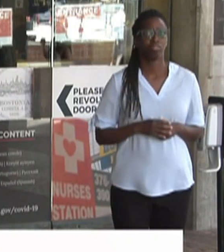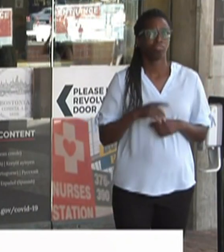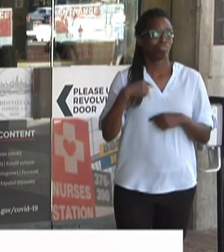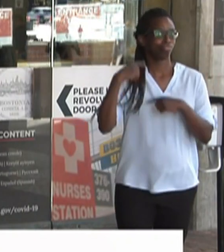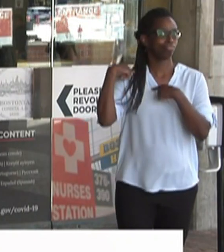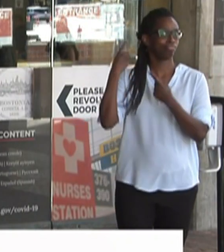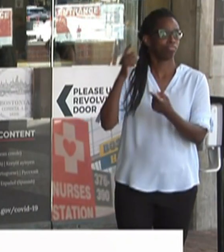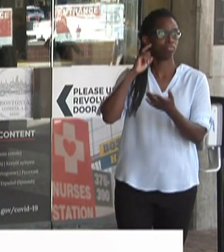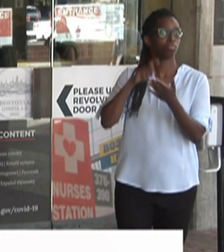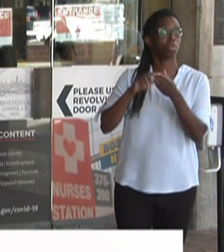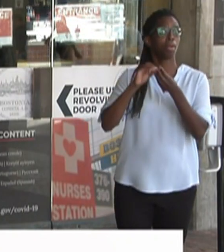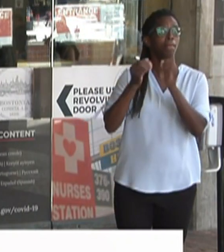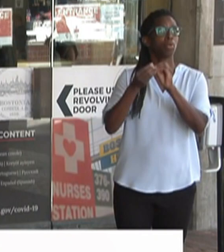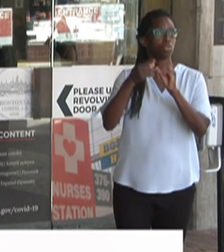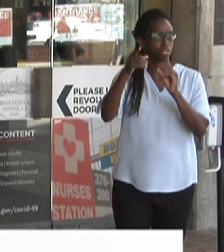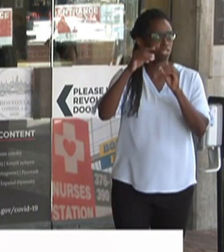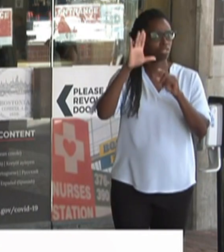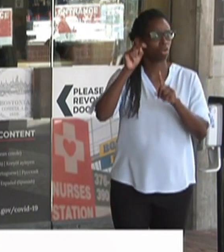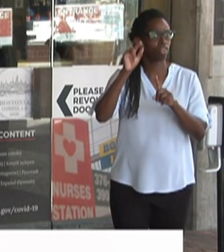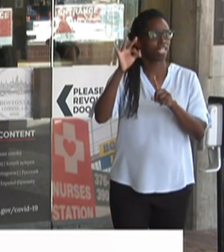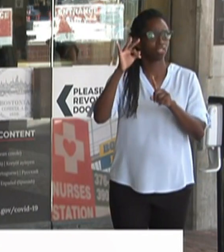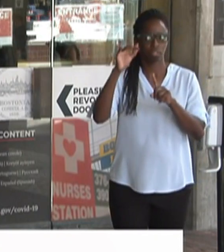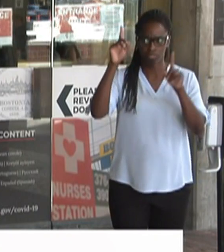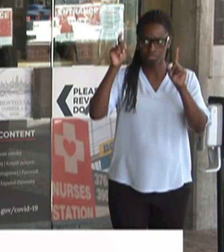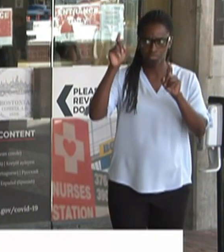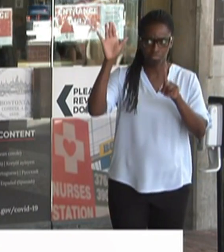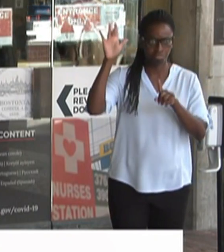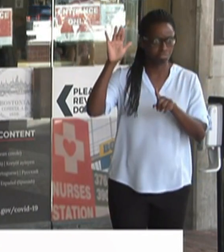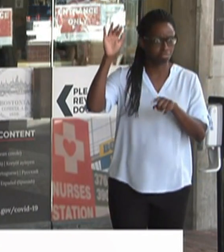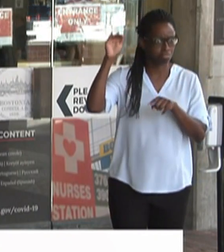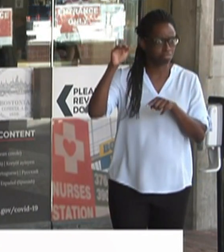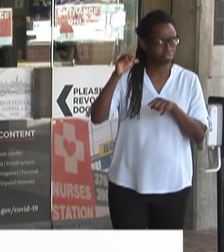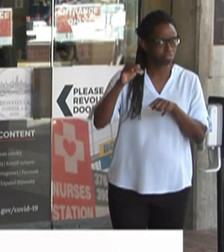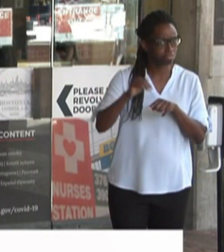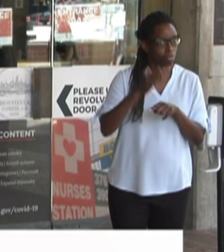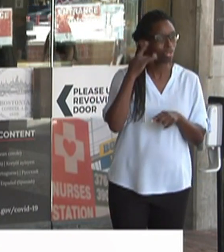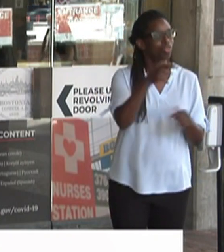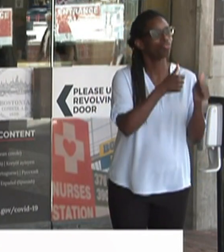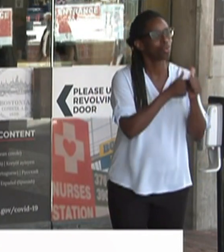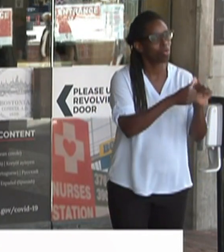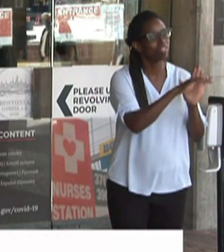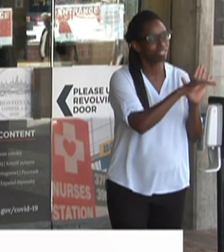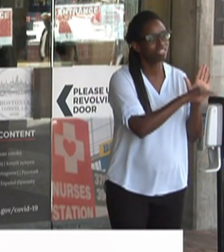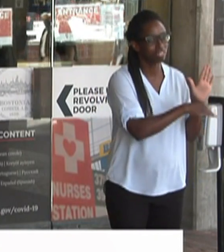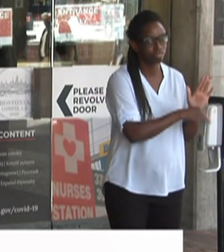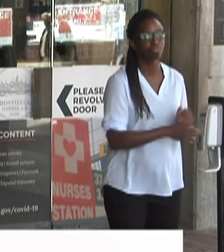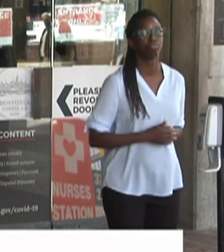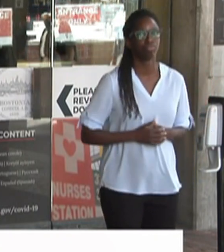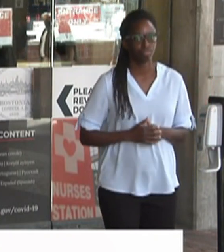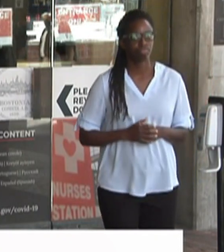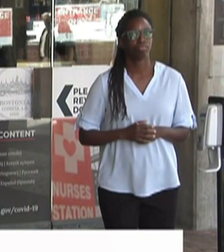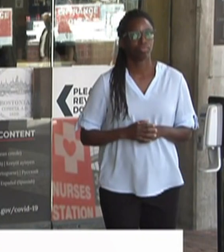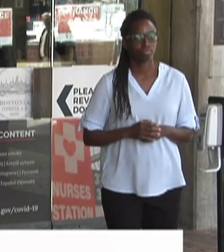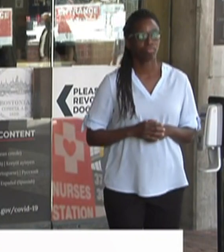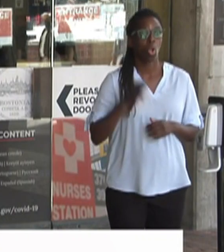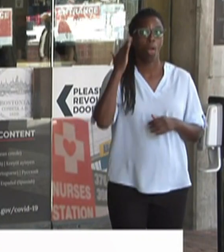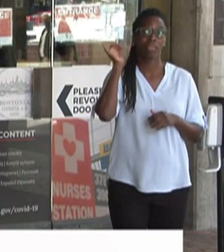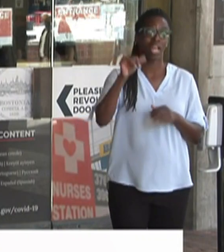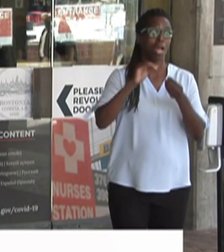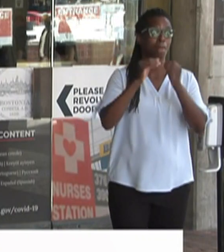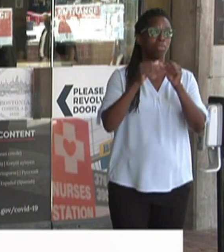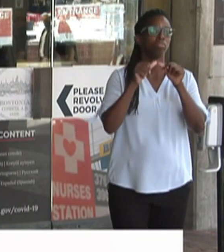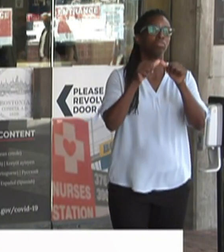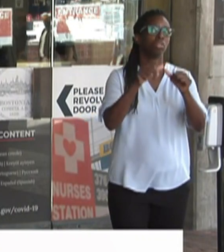decrease as we move forward into the next phase of the summer and then into the fall. Neighborhood disparities and